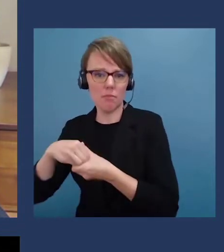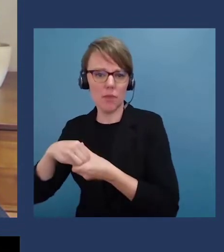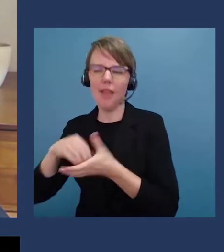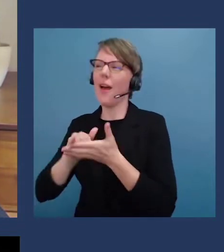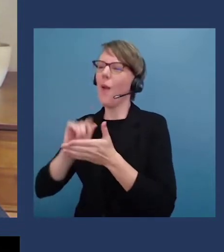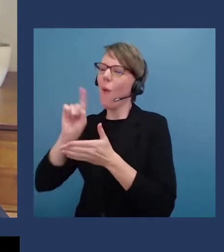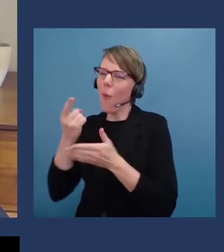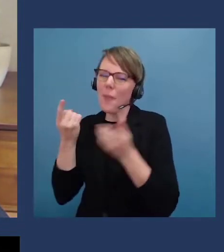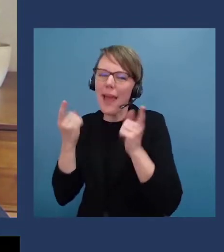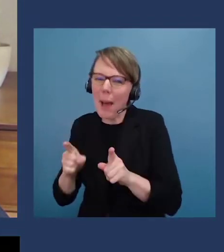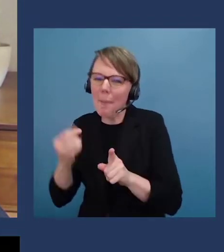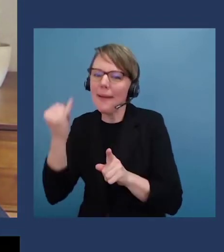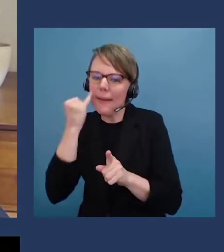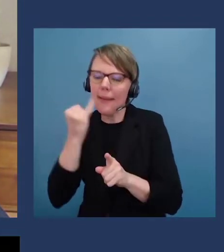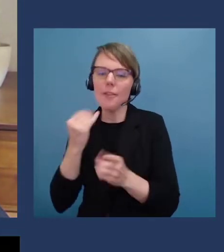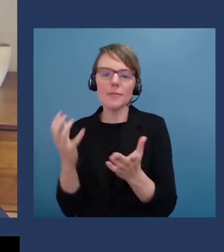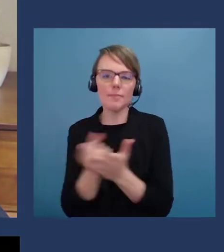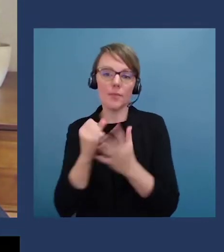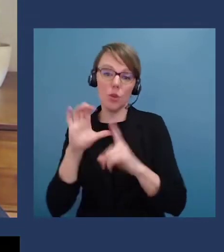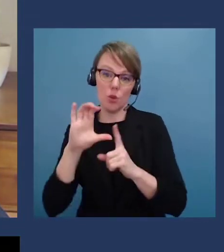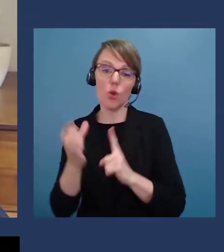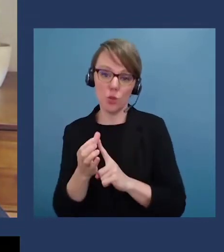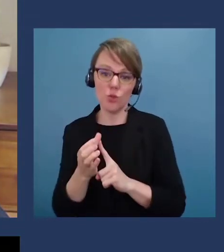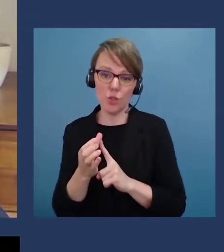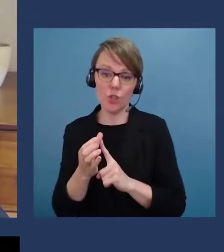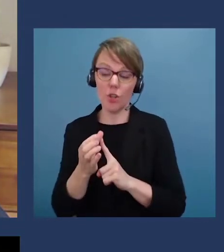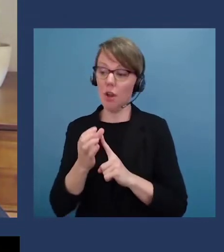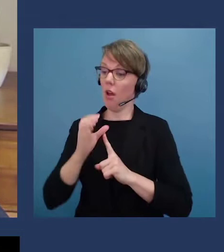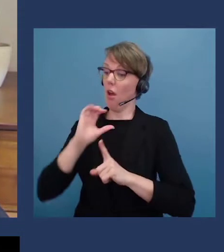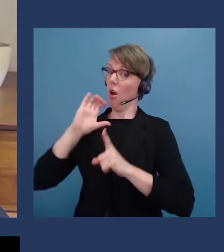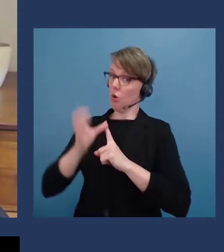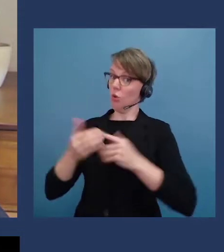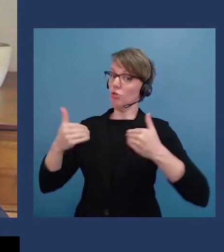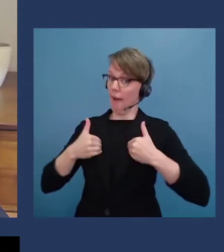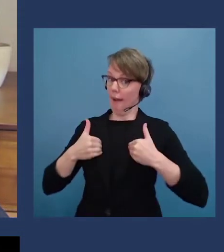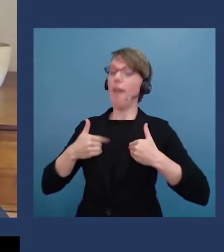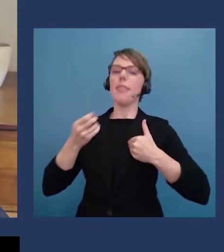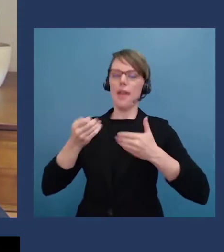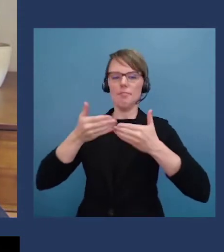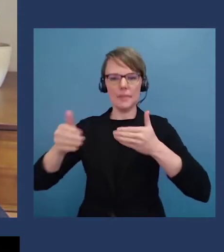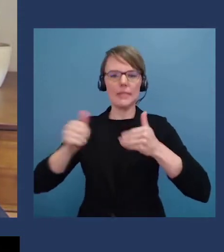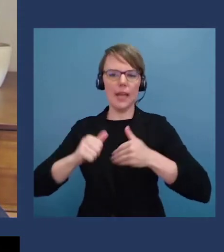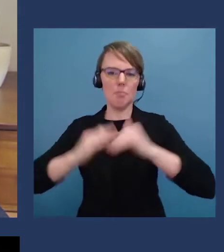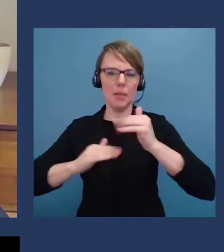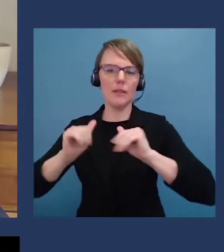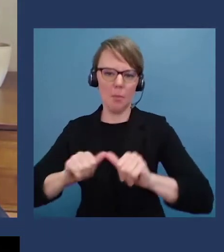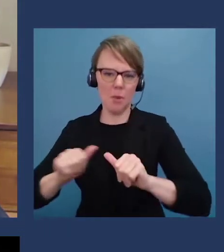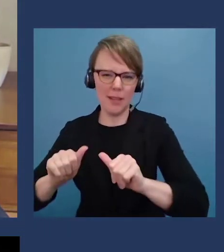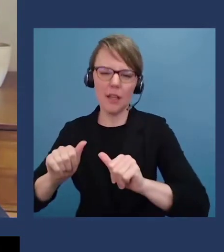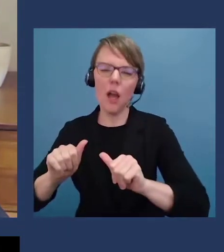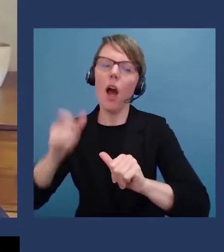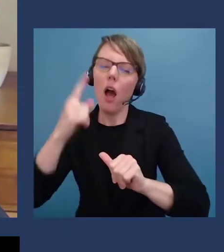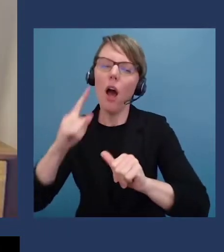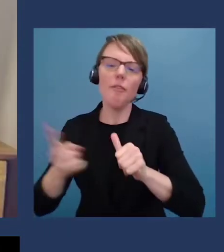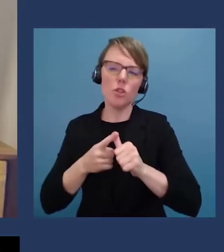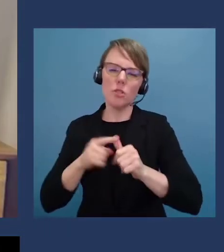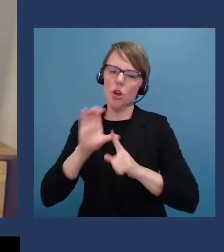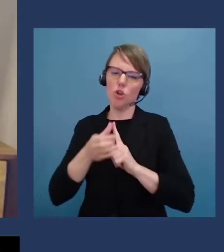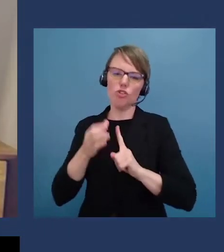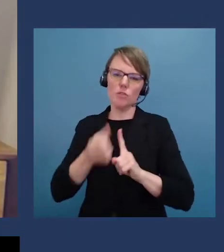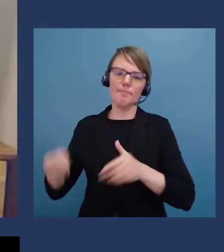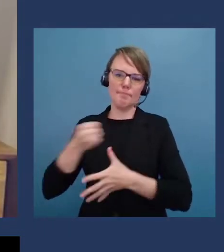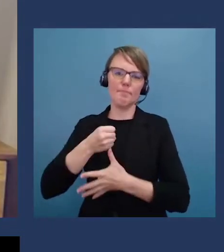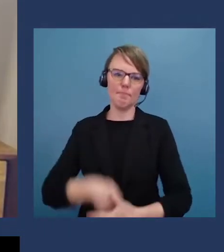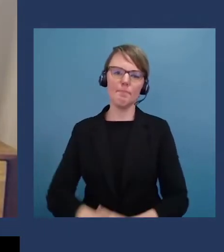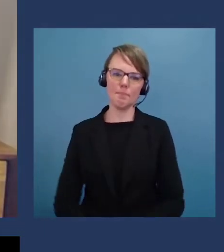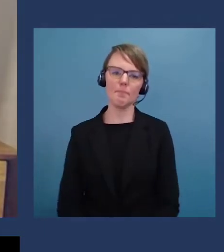To truly do that, we had to first work on our culture. And that culture starts by looking around us, right? I mean, to be